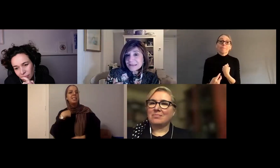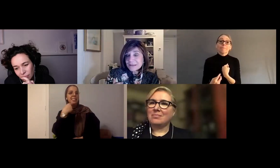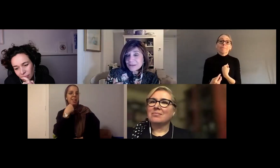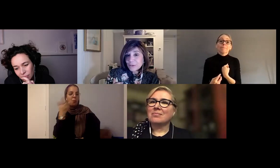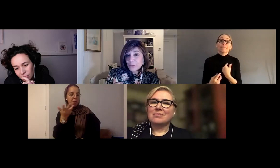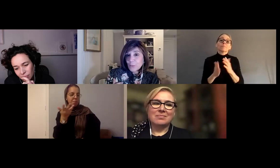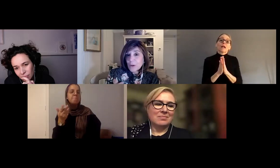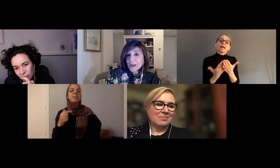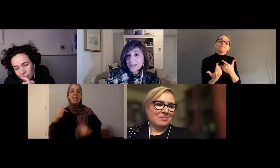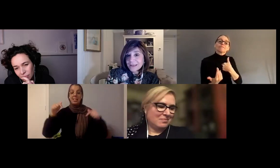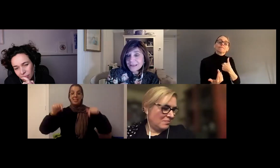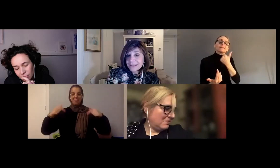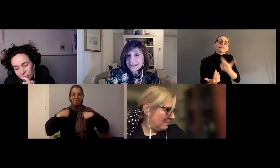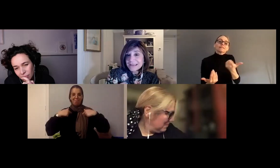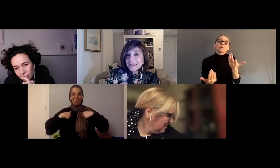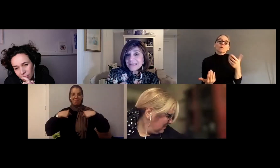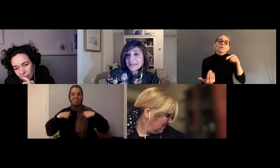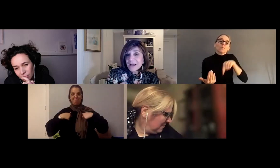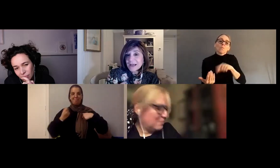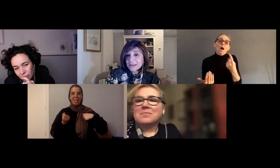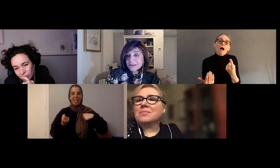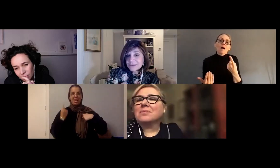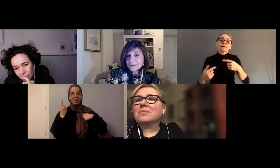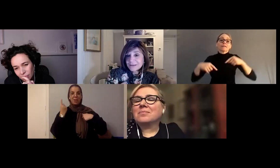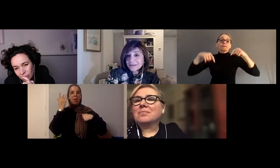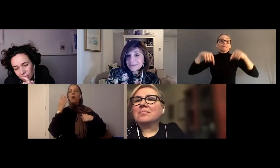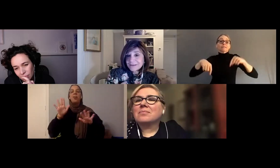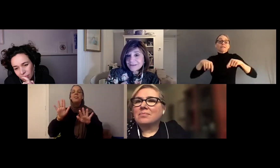understands why it's nice to hide.